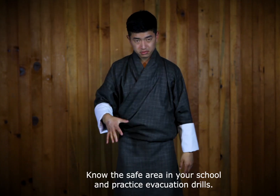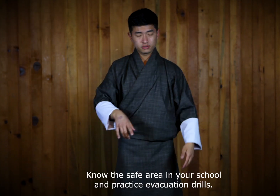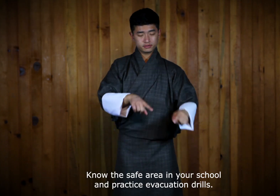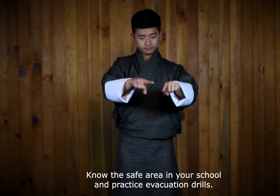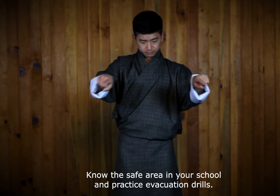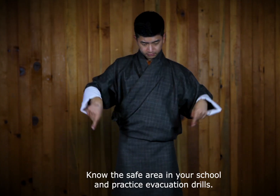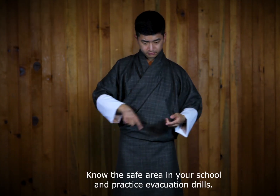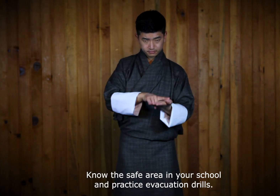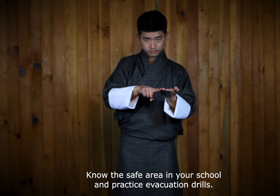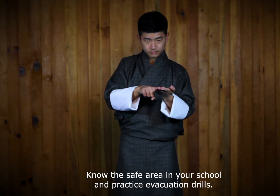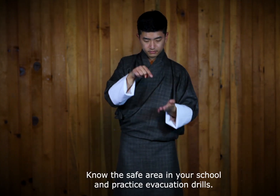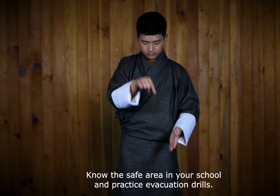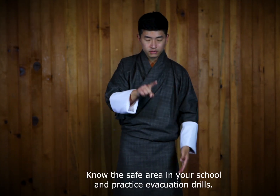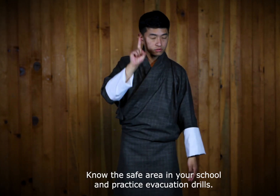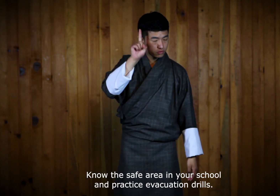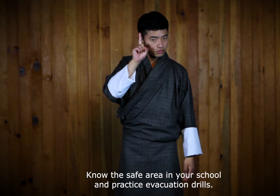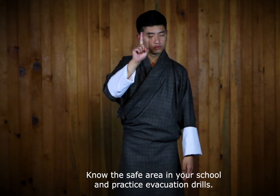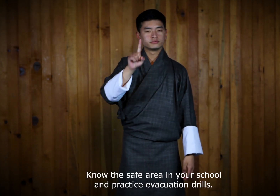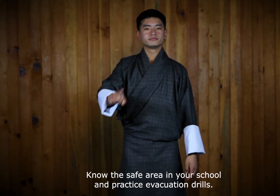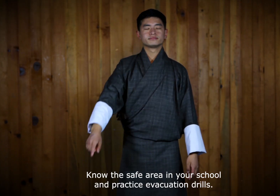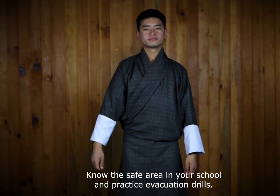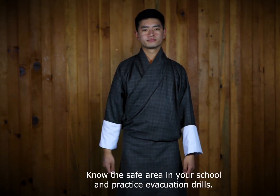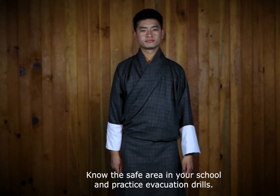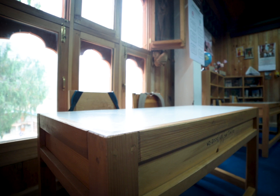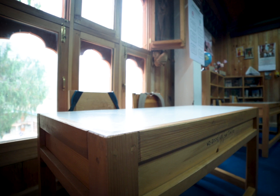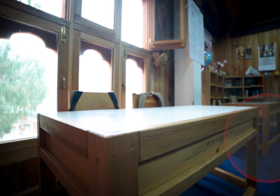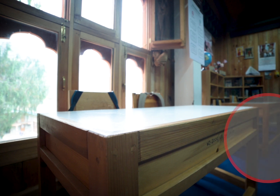your school and practice evacuation drills.